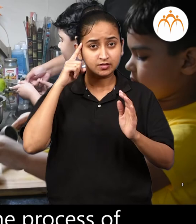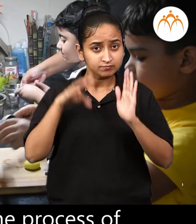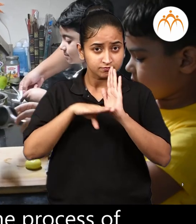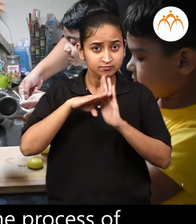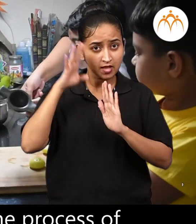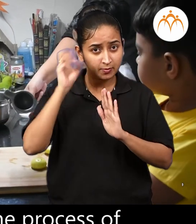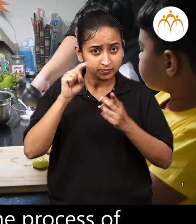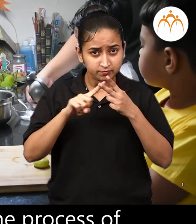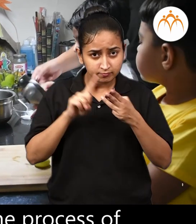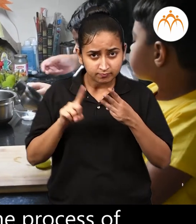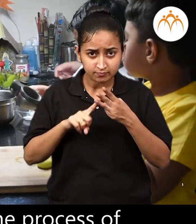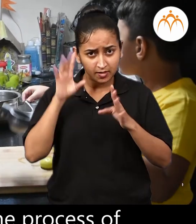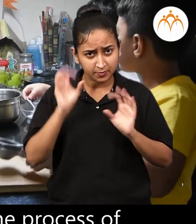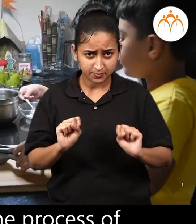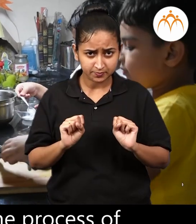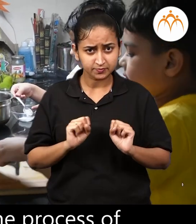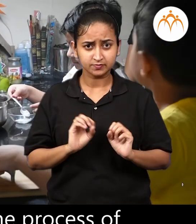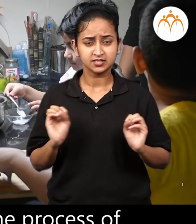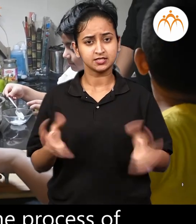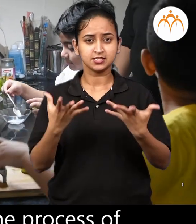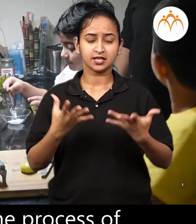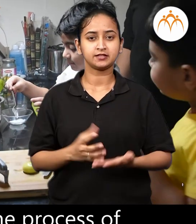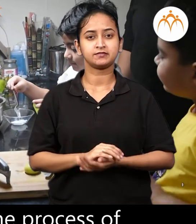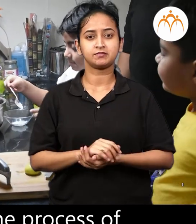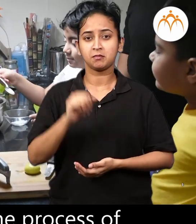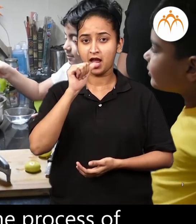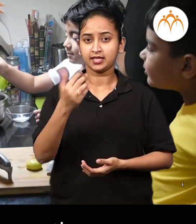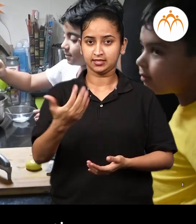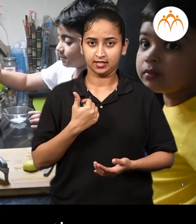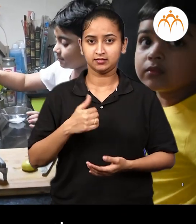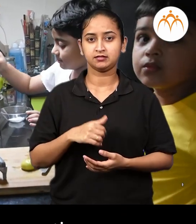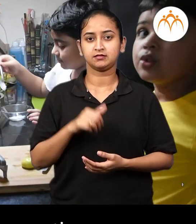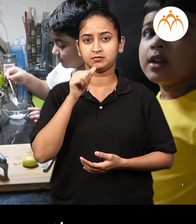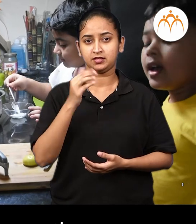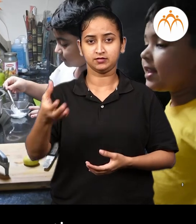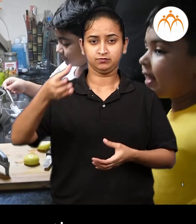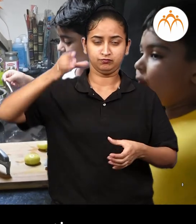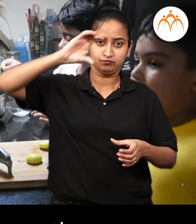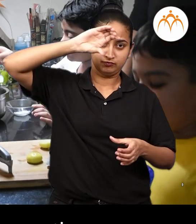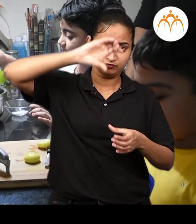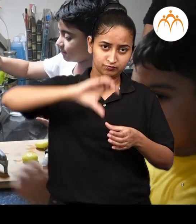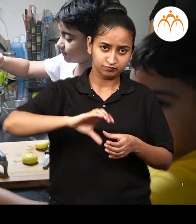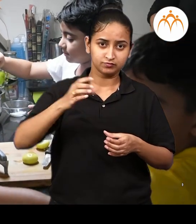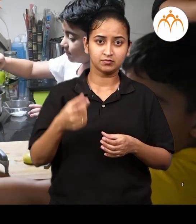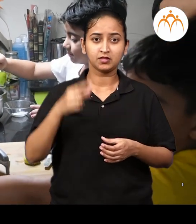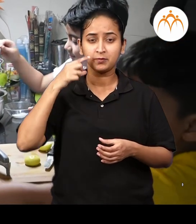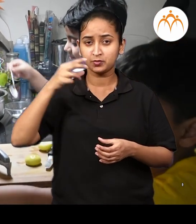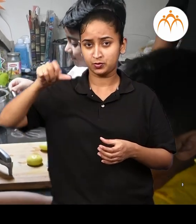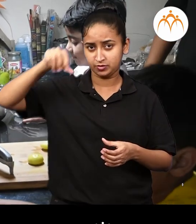remember the process of making sherbet? Let us start the preparation. Take water. Add